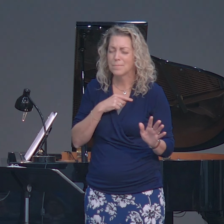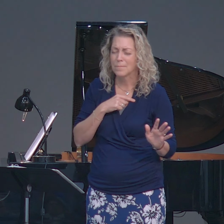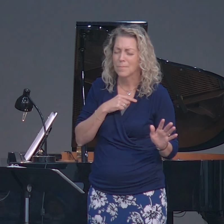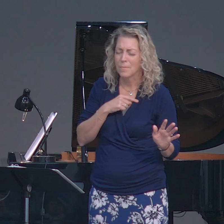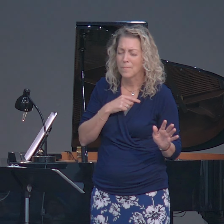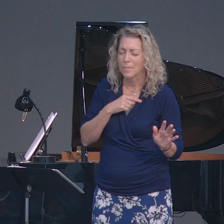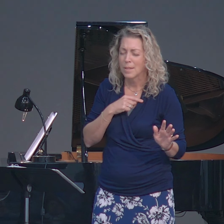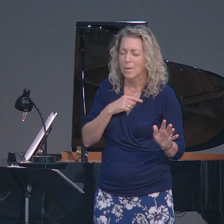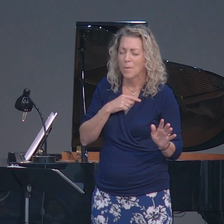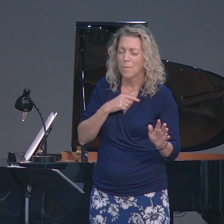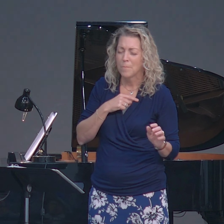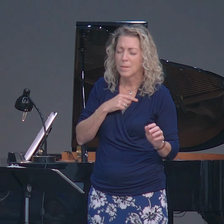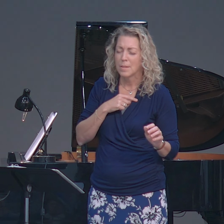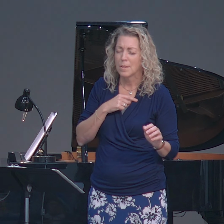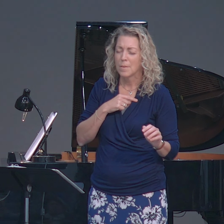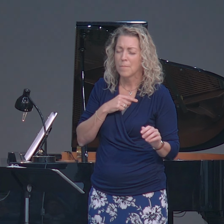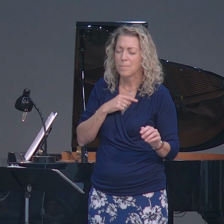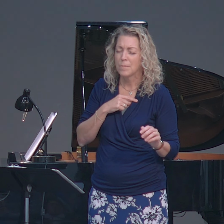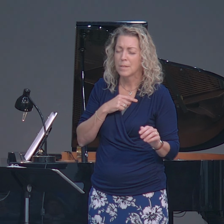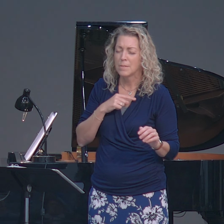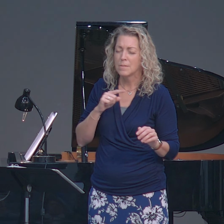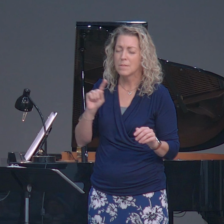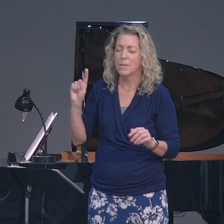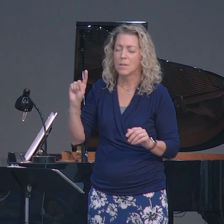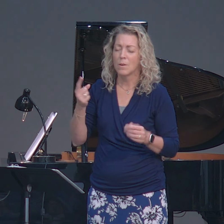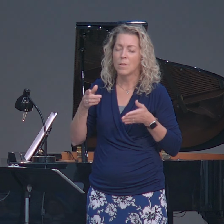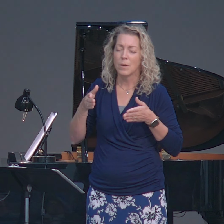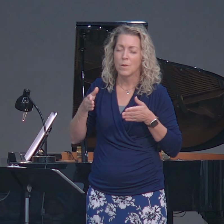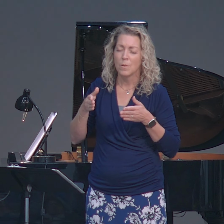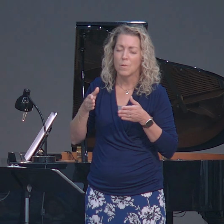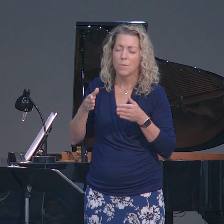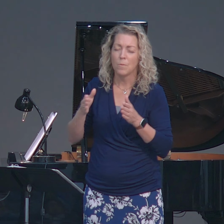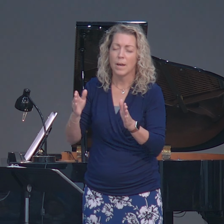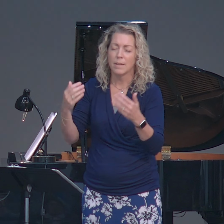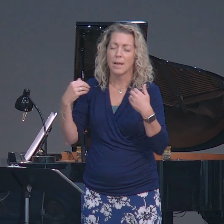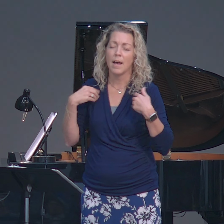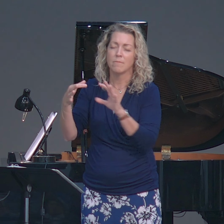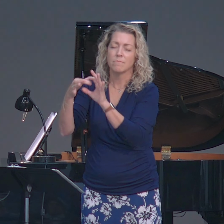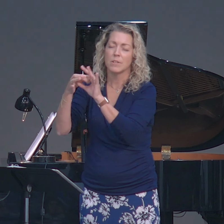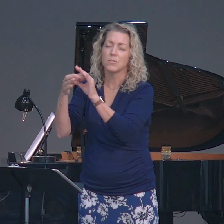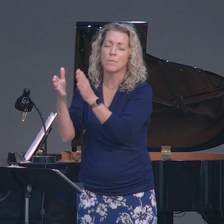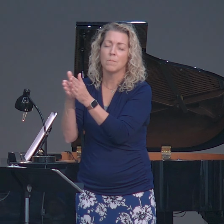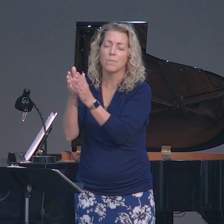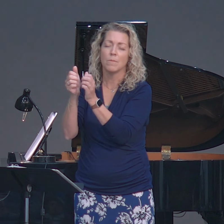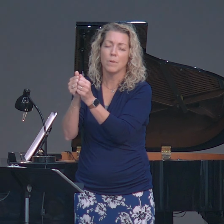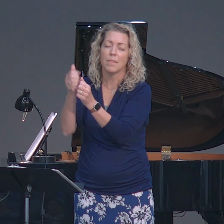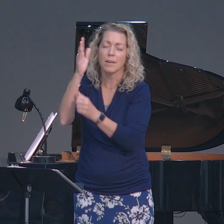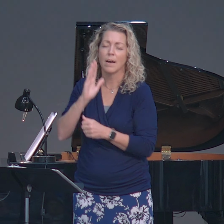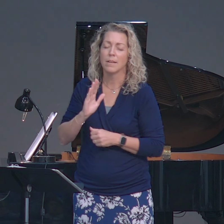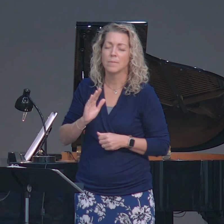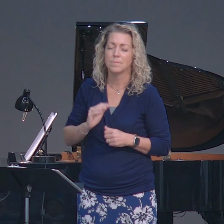One Savior, the only way to true communion with God, to true